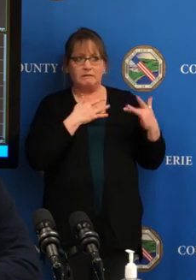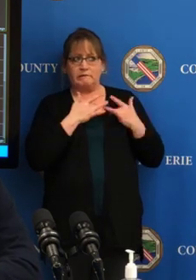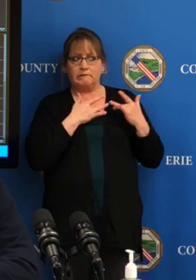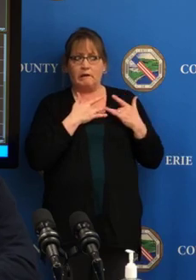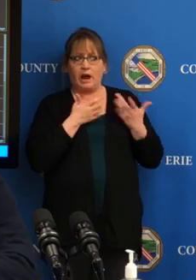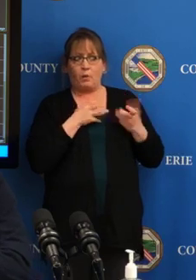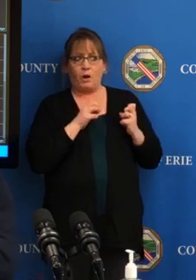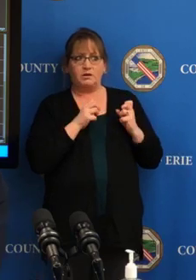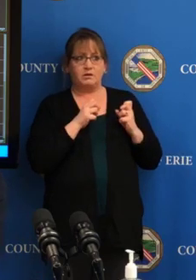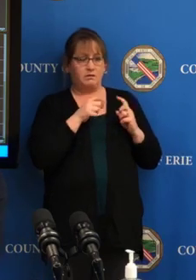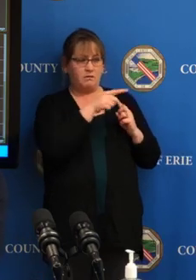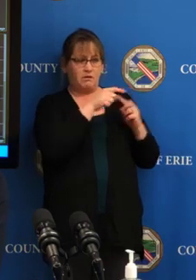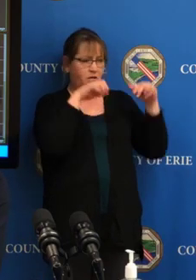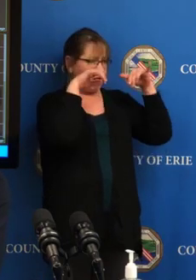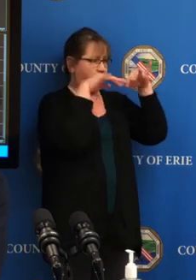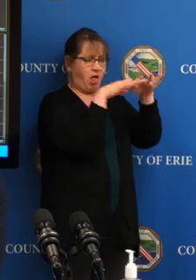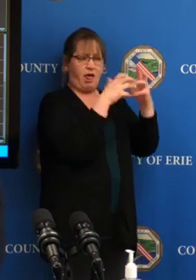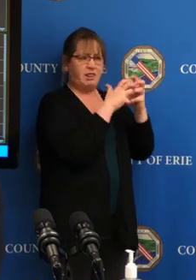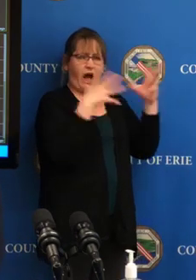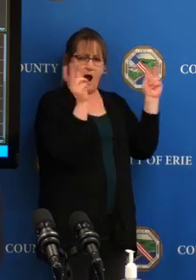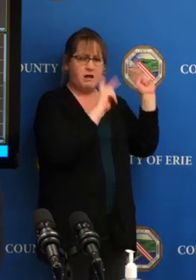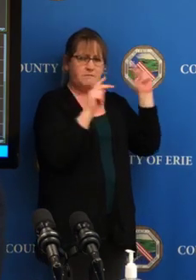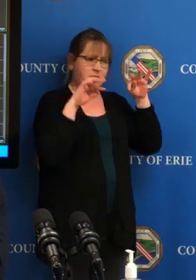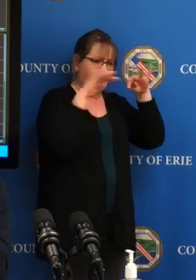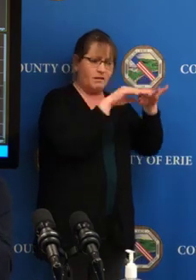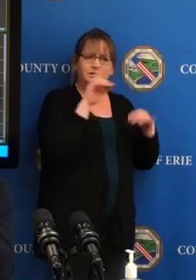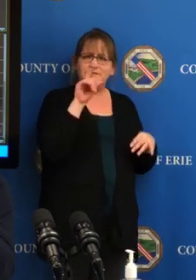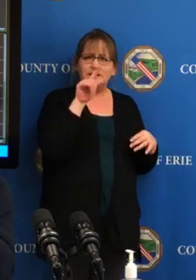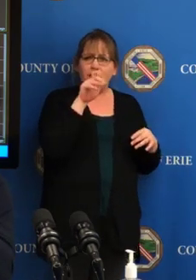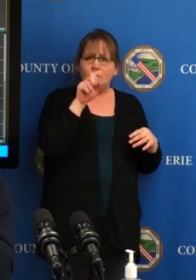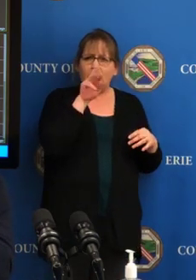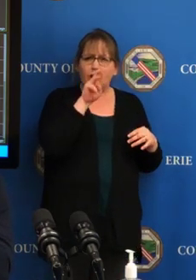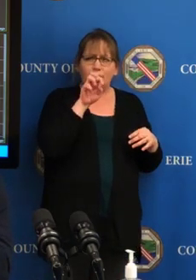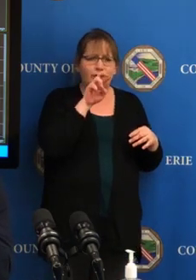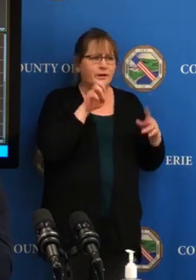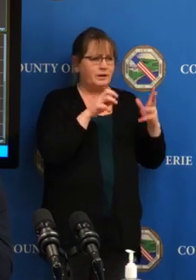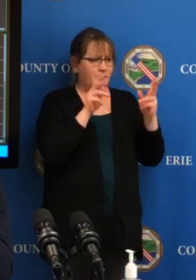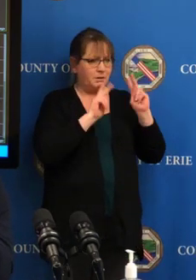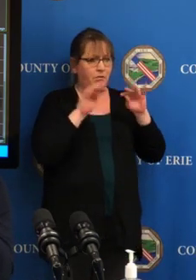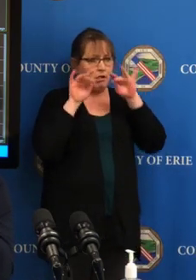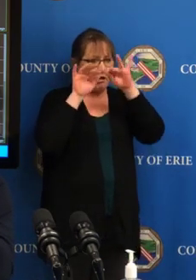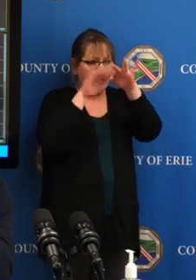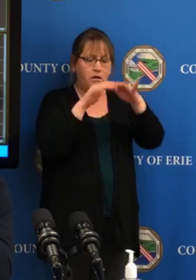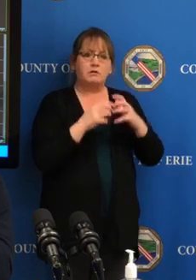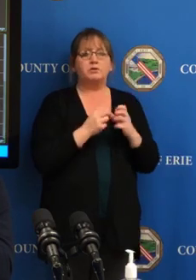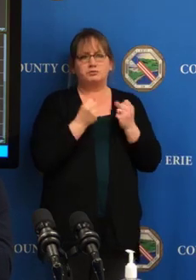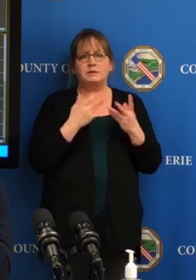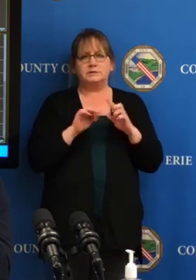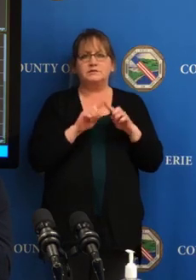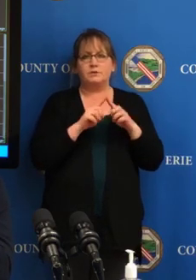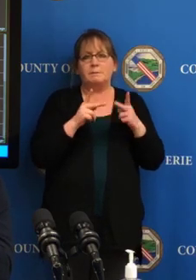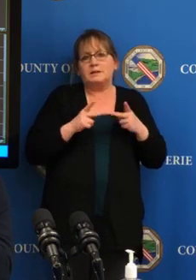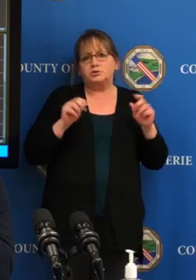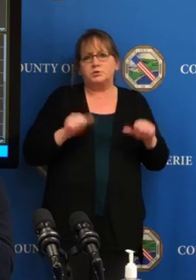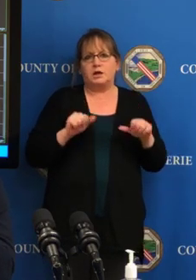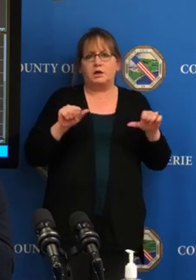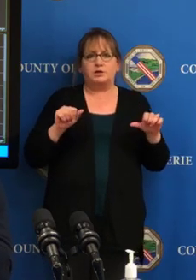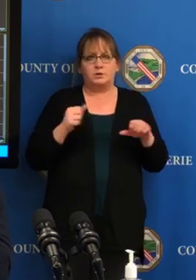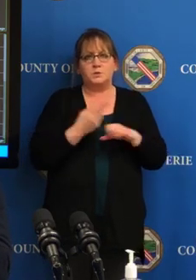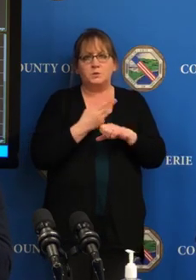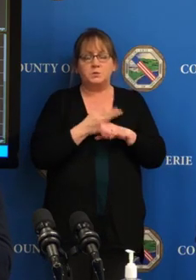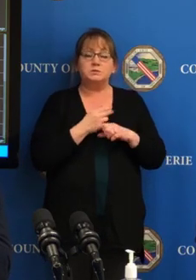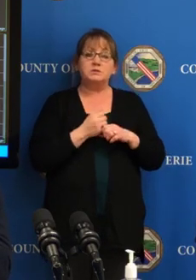a park that's crazy like Chestnut Ridge or Delaware. And as I said, we have many other parks. The issue is people in their 60s. What's a good